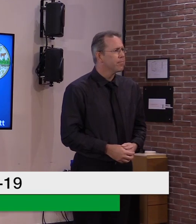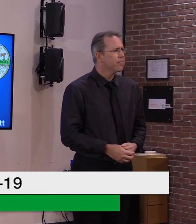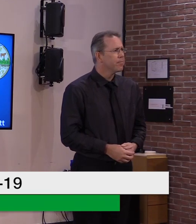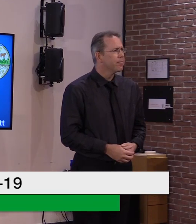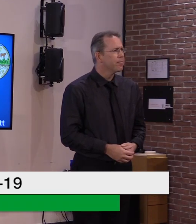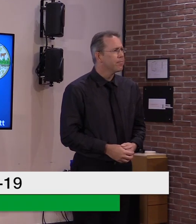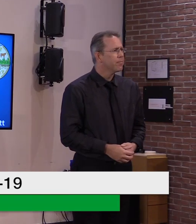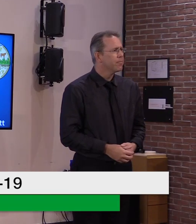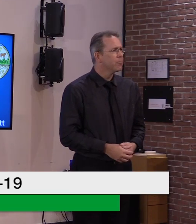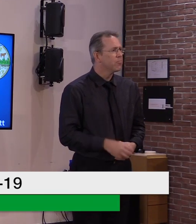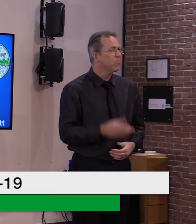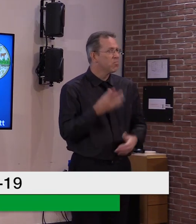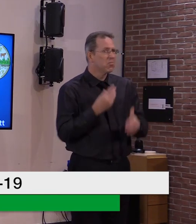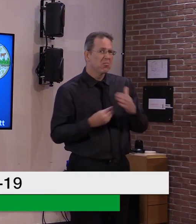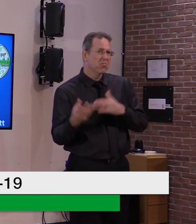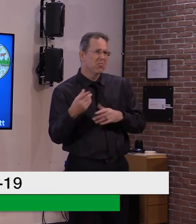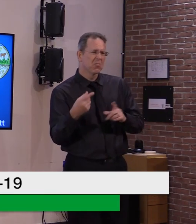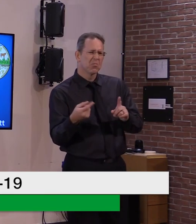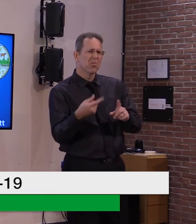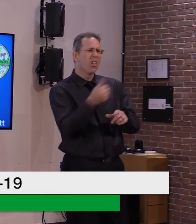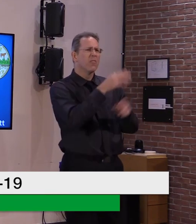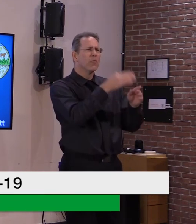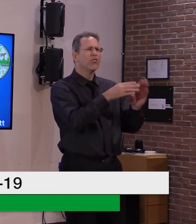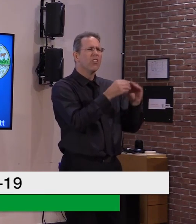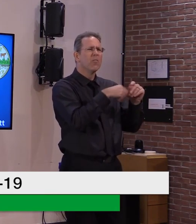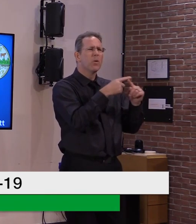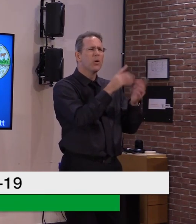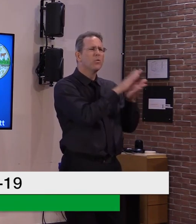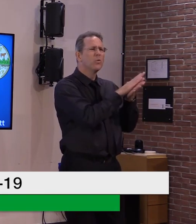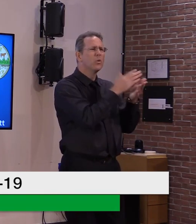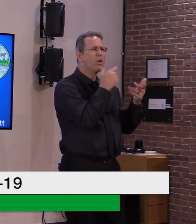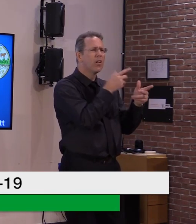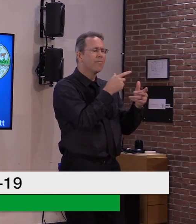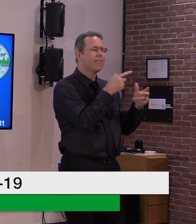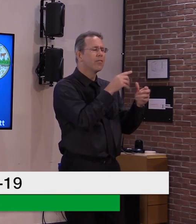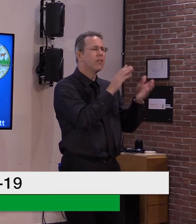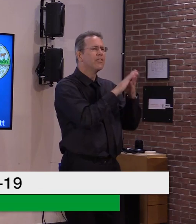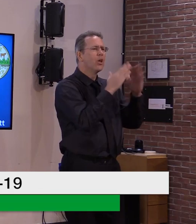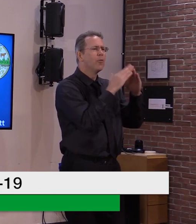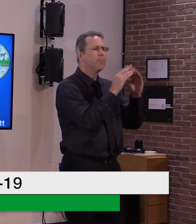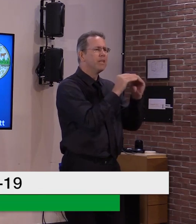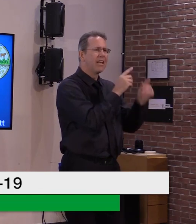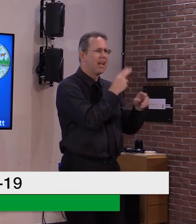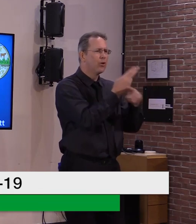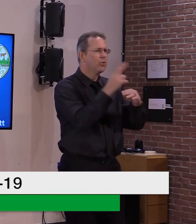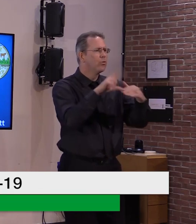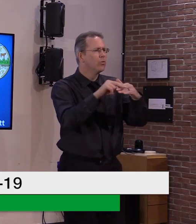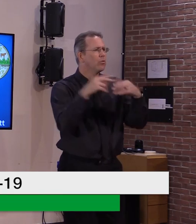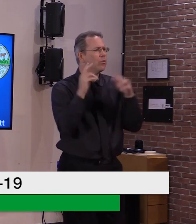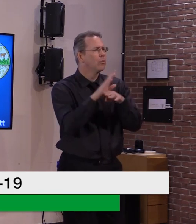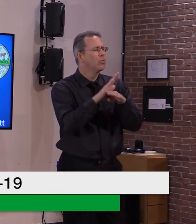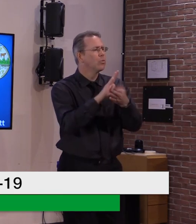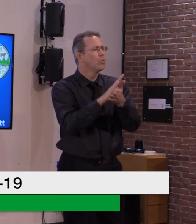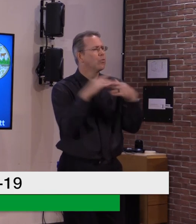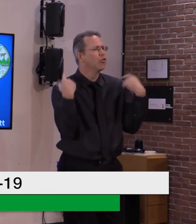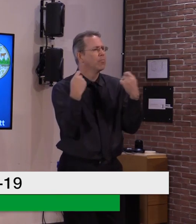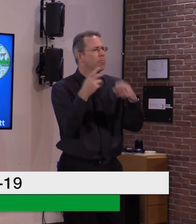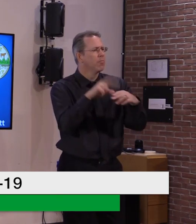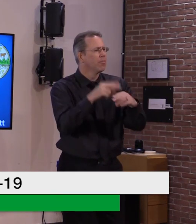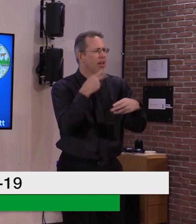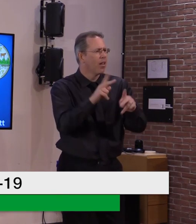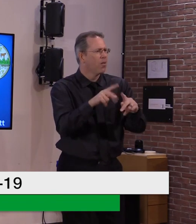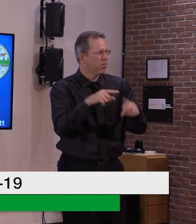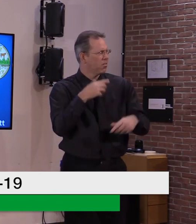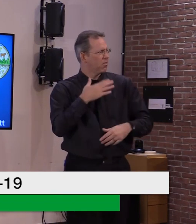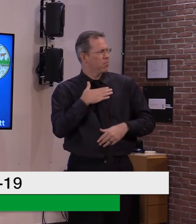for years now but uh i i was unsure about any law that prohibited that um